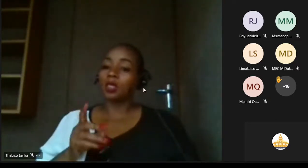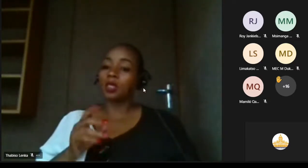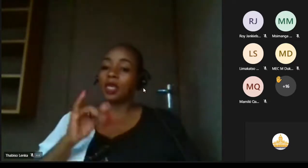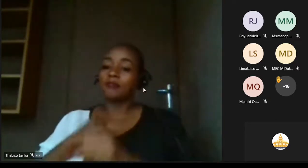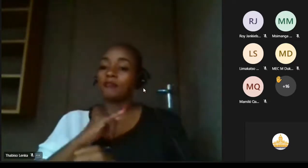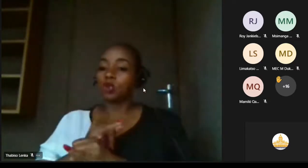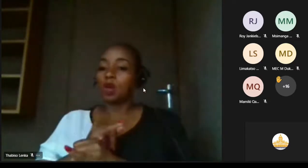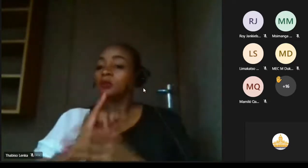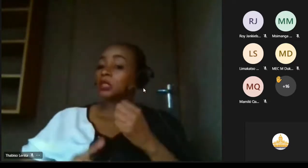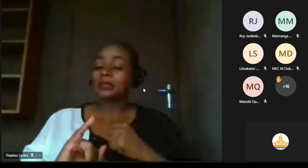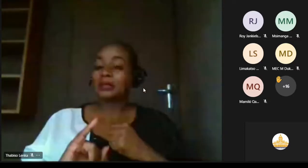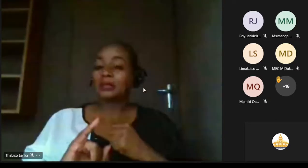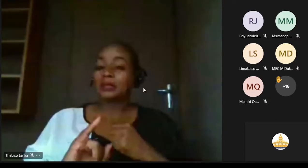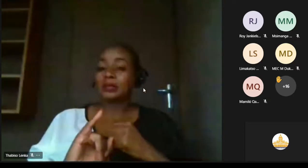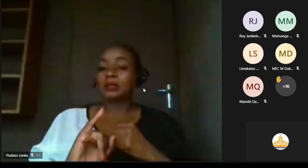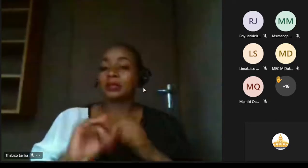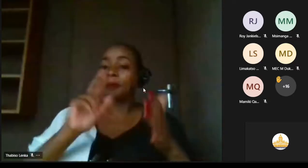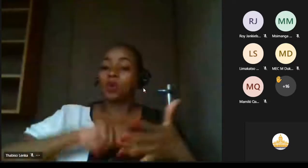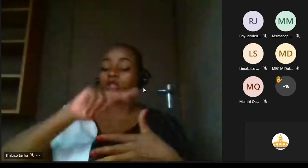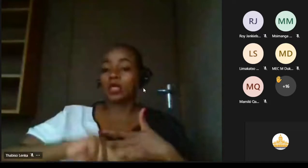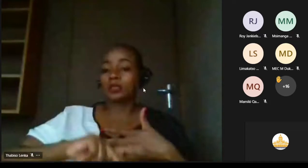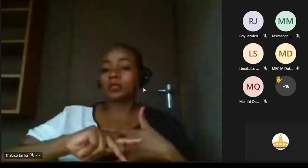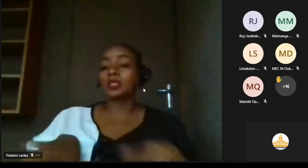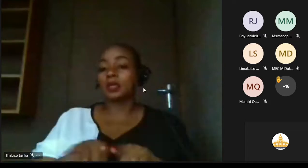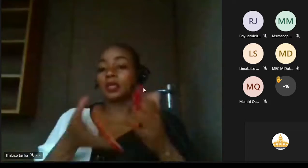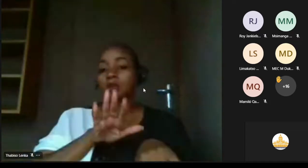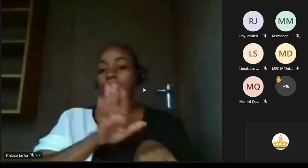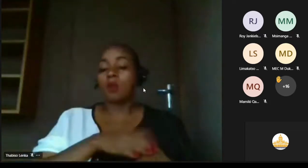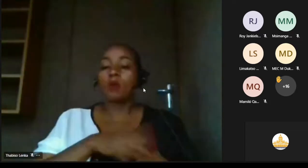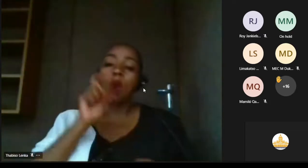individual subsidy for the climate, committing incomplete projects and anti the